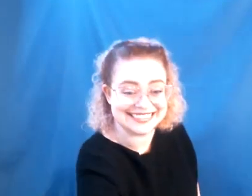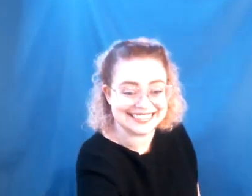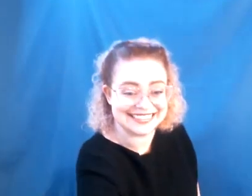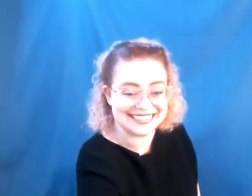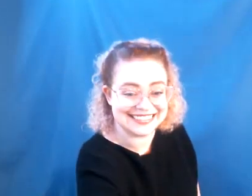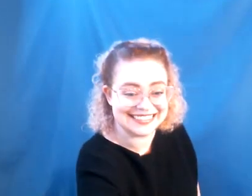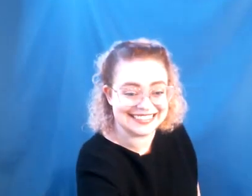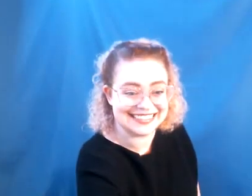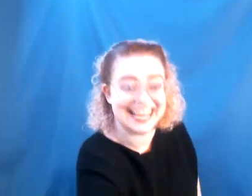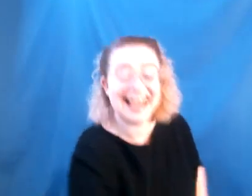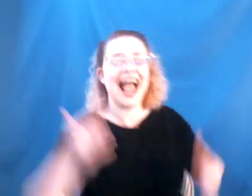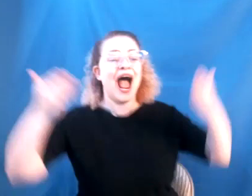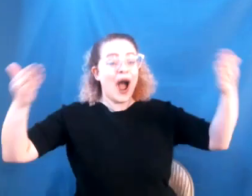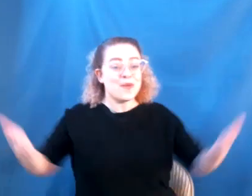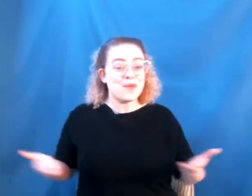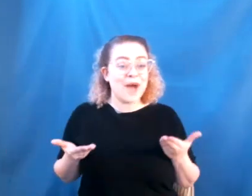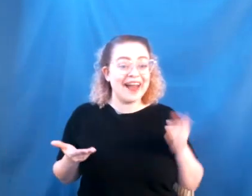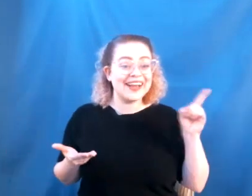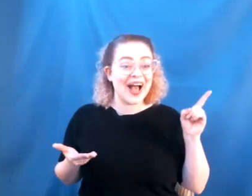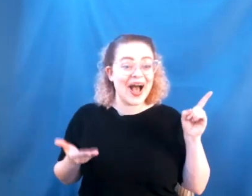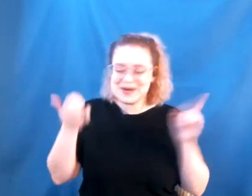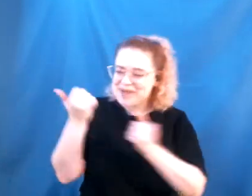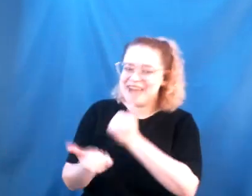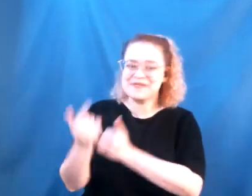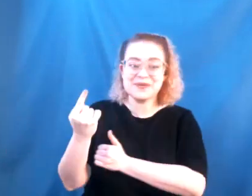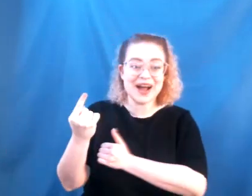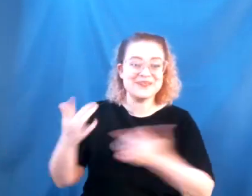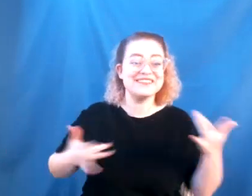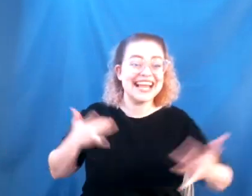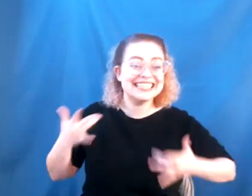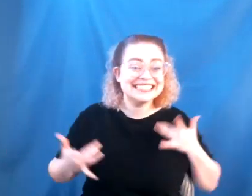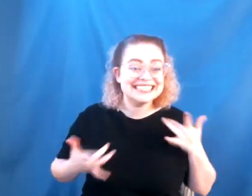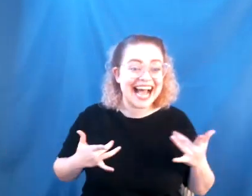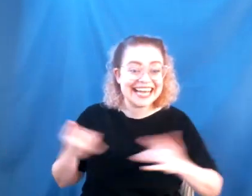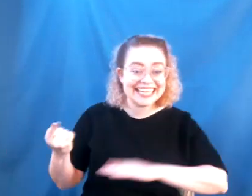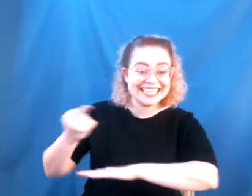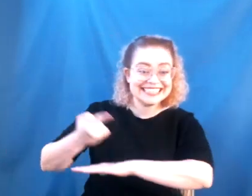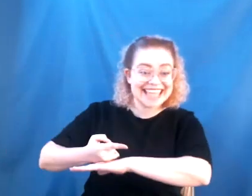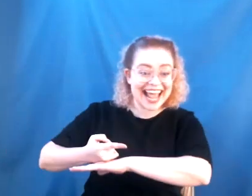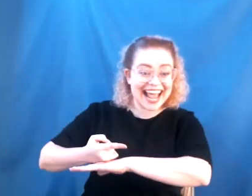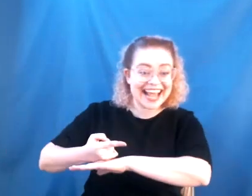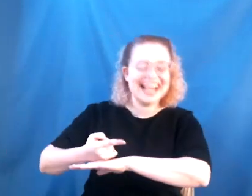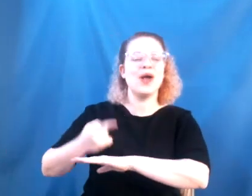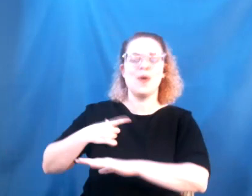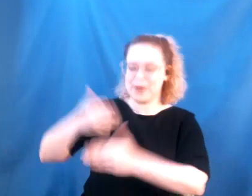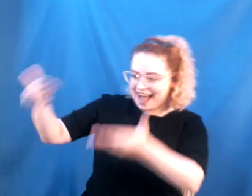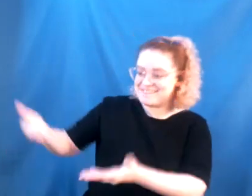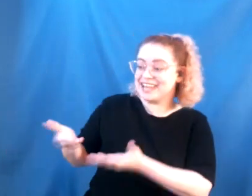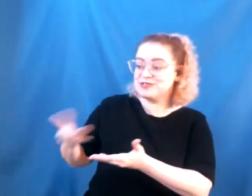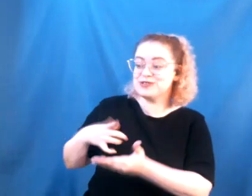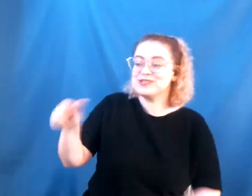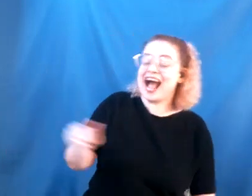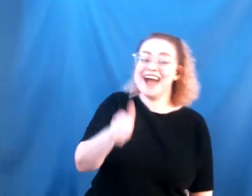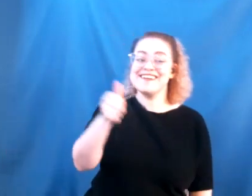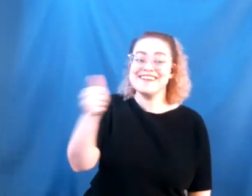Well, welcome everyone. We have a very exciting day today. We have introduced another lovely book into